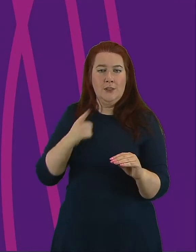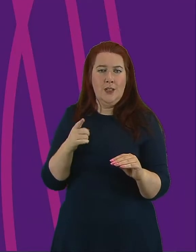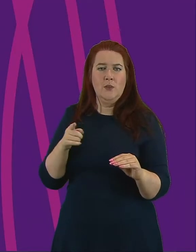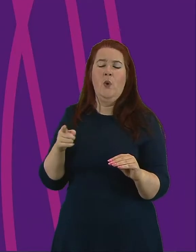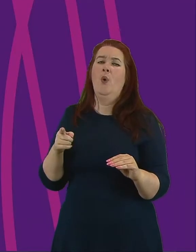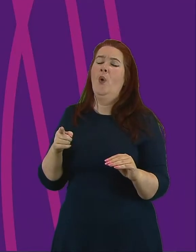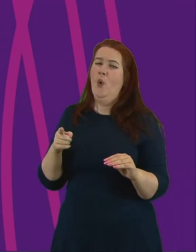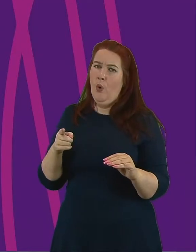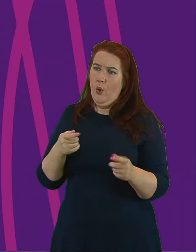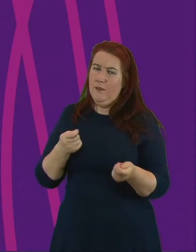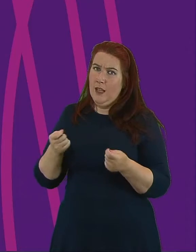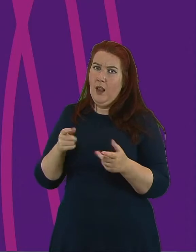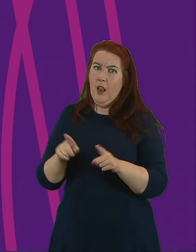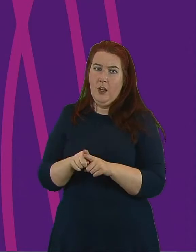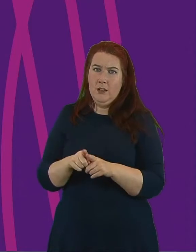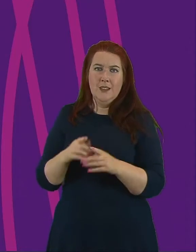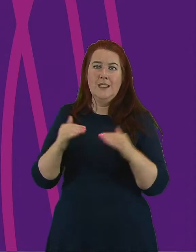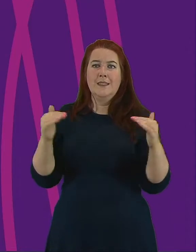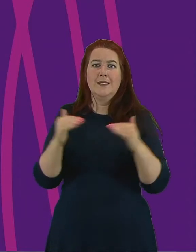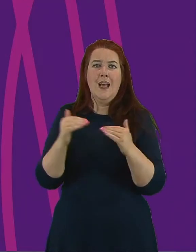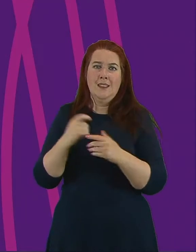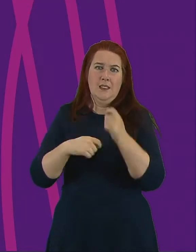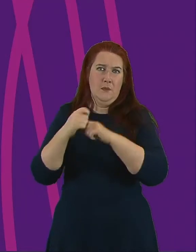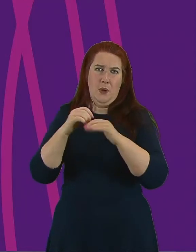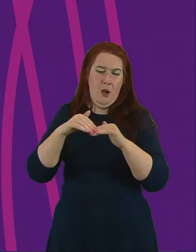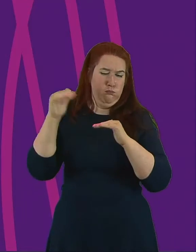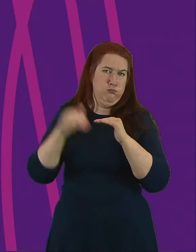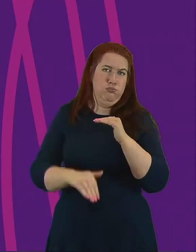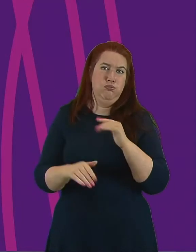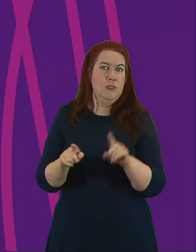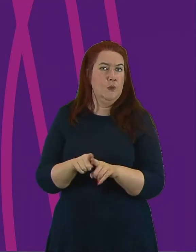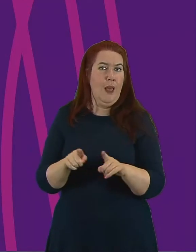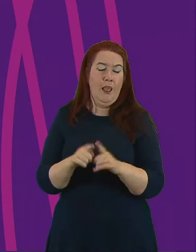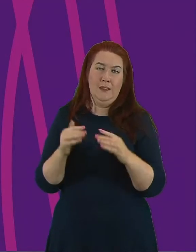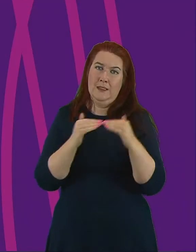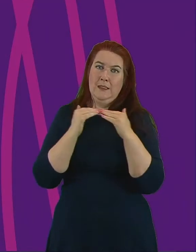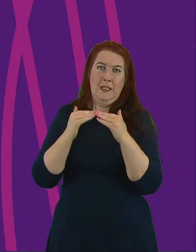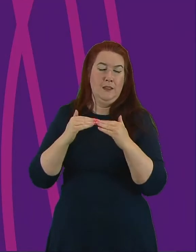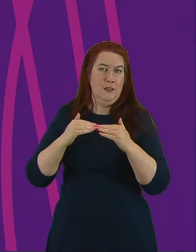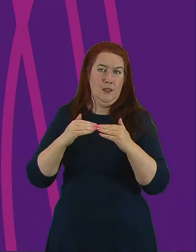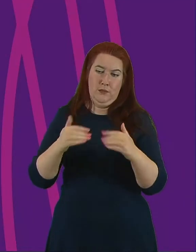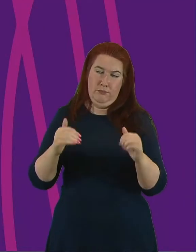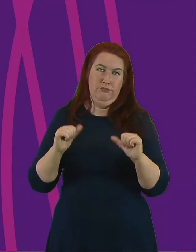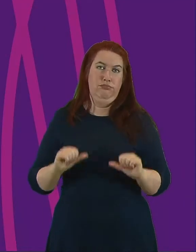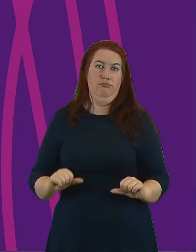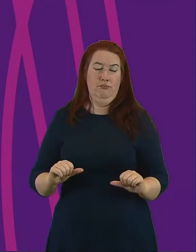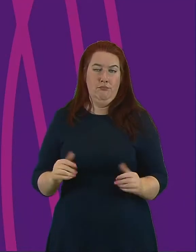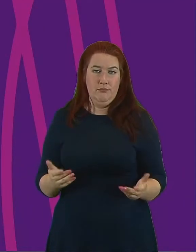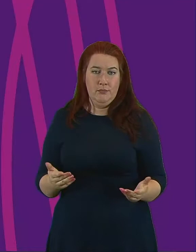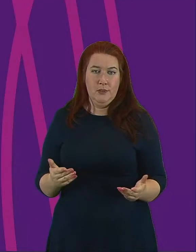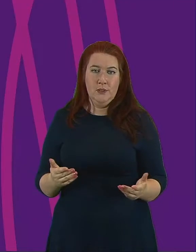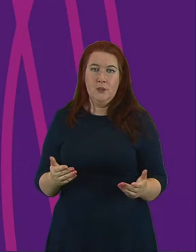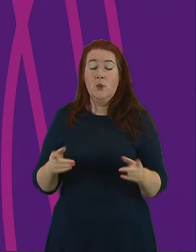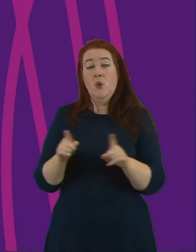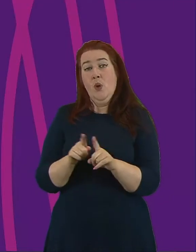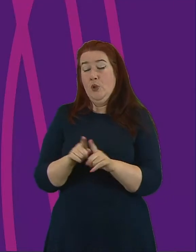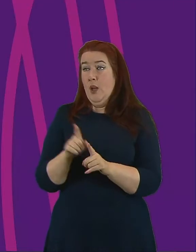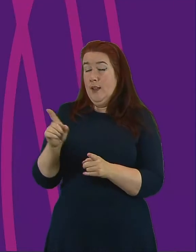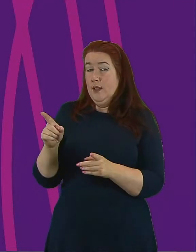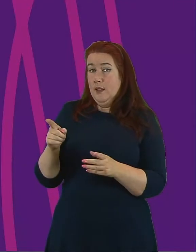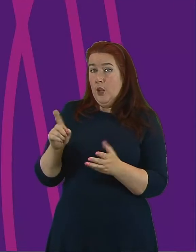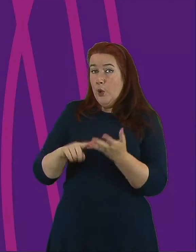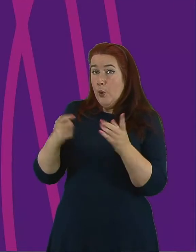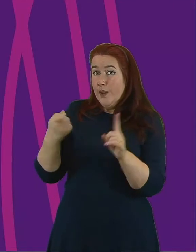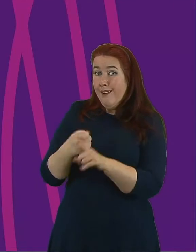facilitates a race to the bottom on standards from their perspective as well. Isn't it the case also that in combination with the UK